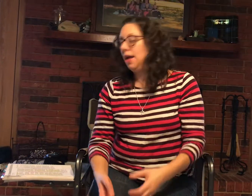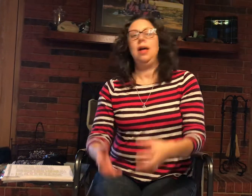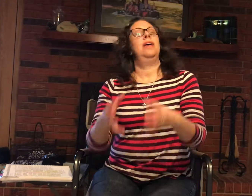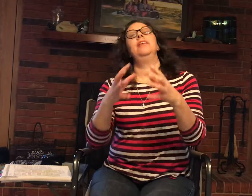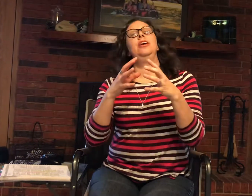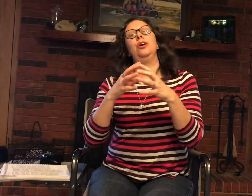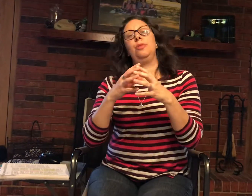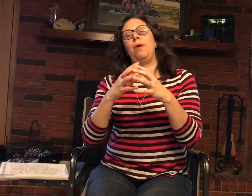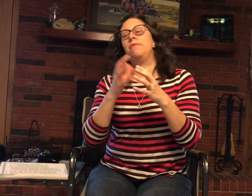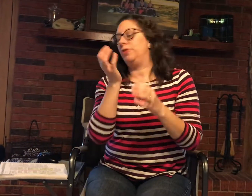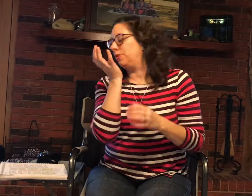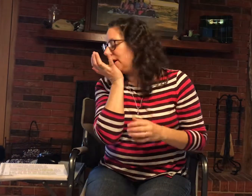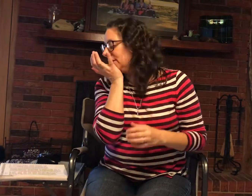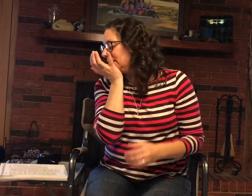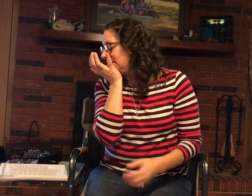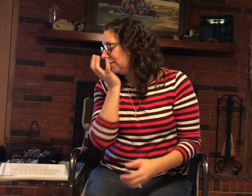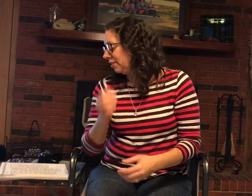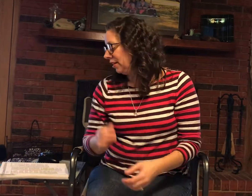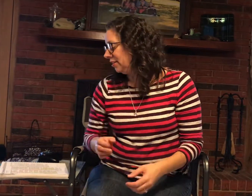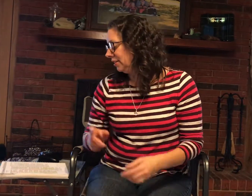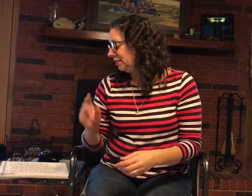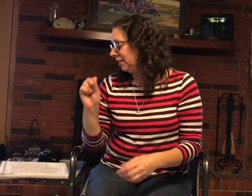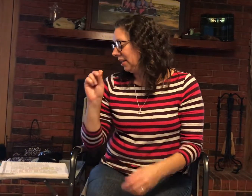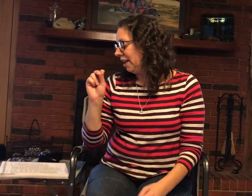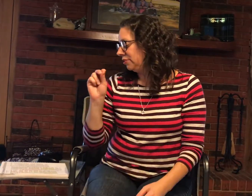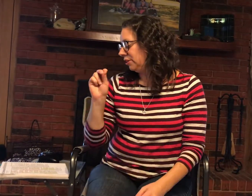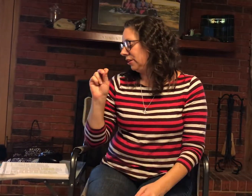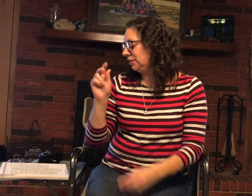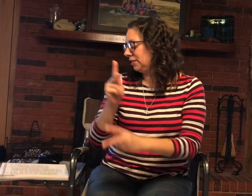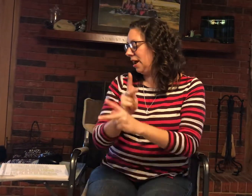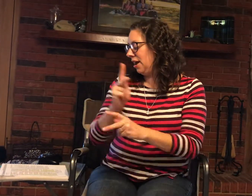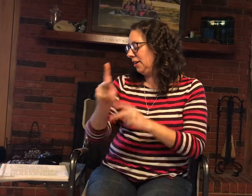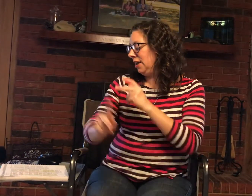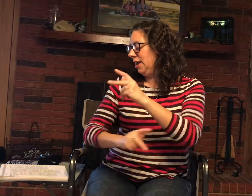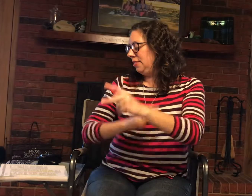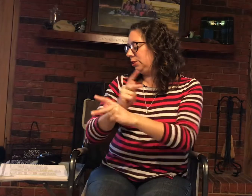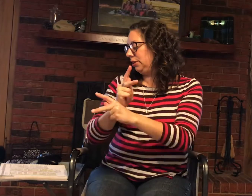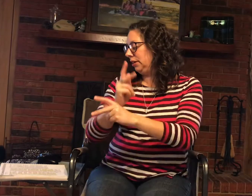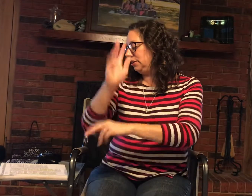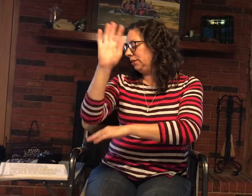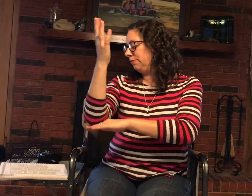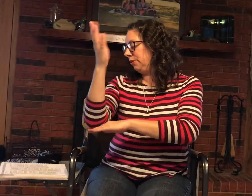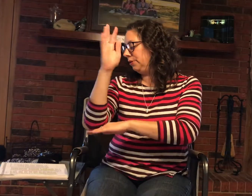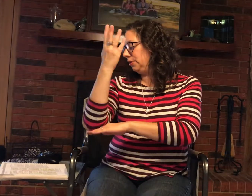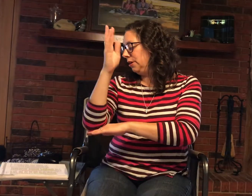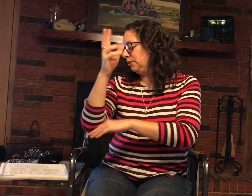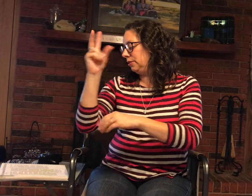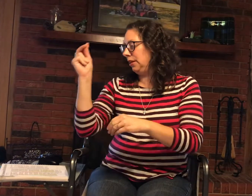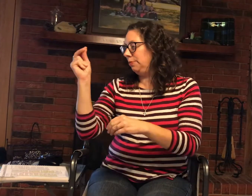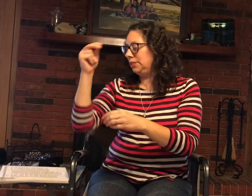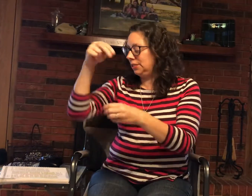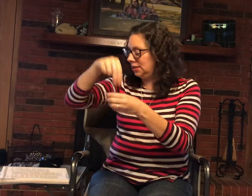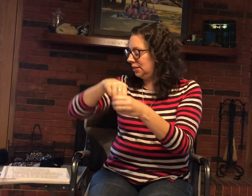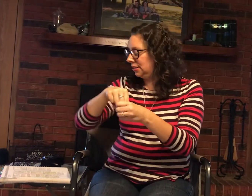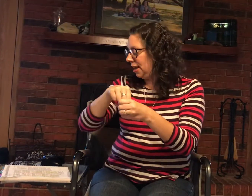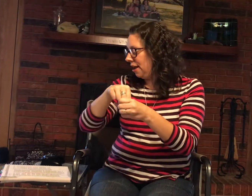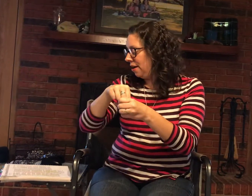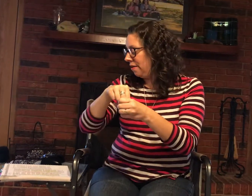And the earth brought forth grass and herb yielding seed after his kind, and the tree yielding fruit, whose seed was in itself